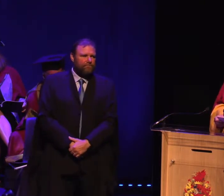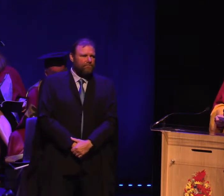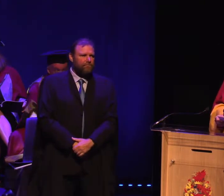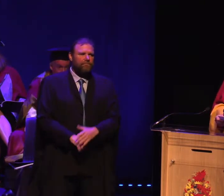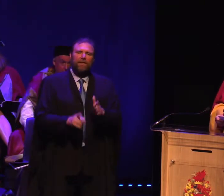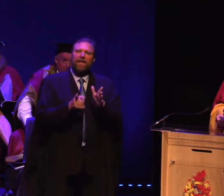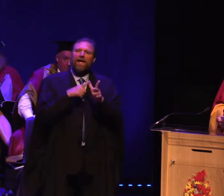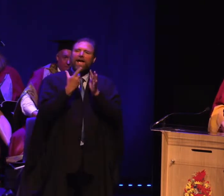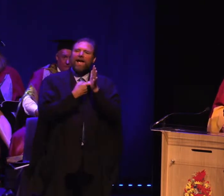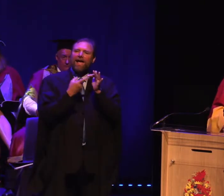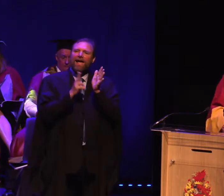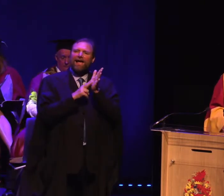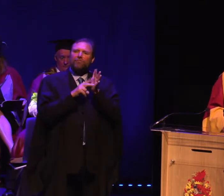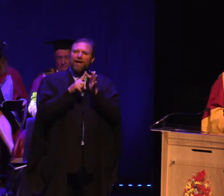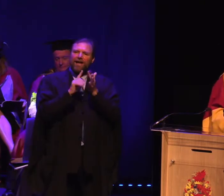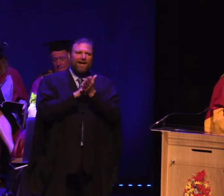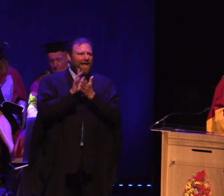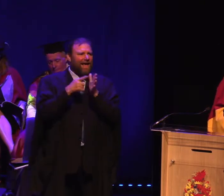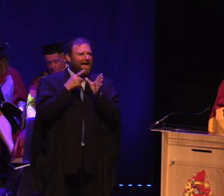Adrienne Hayhoe.